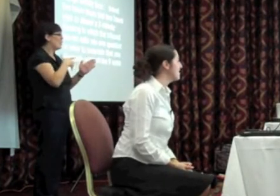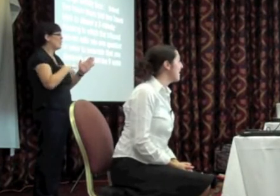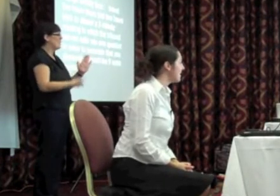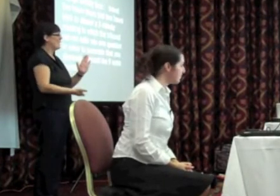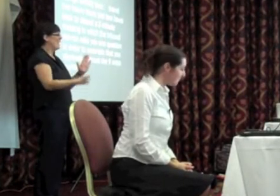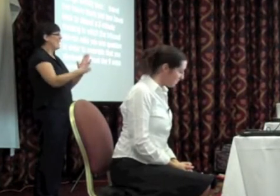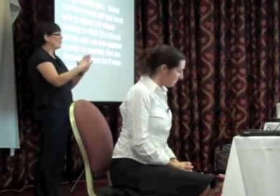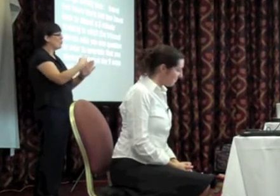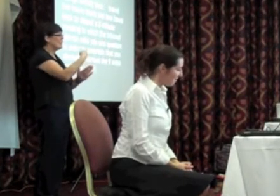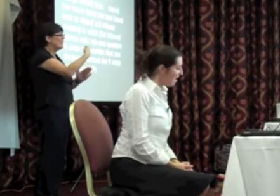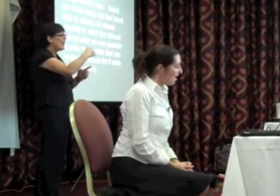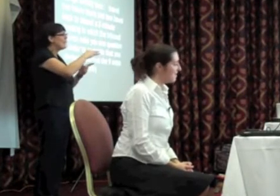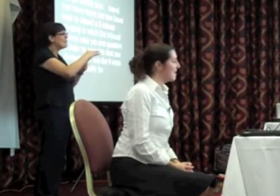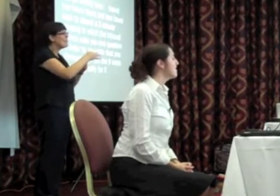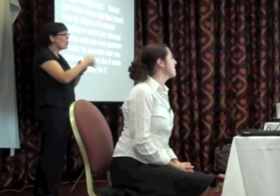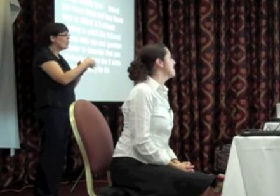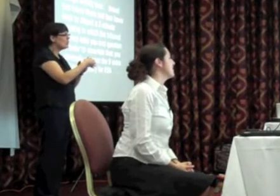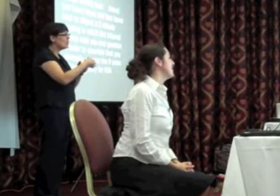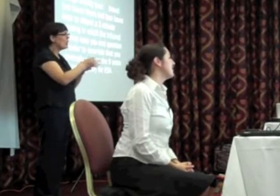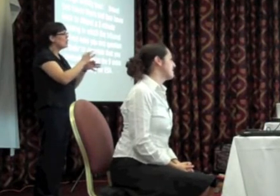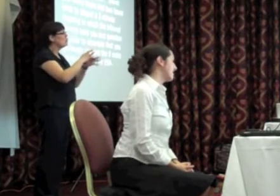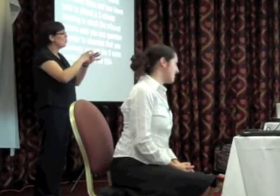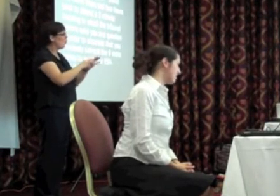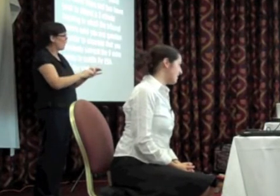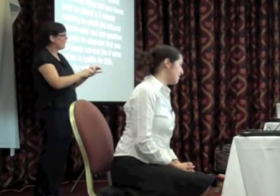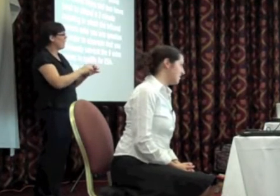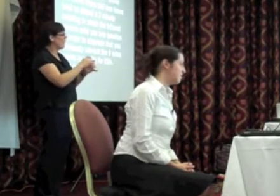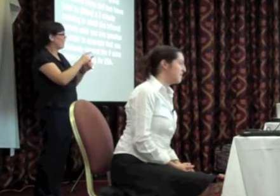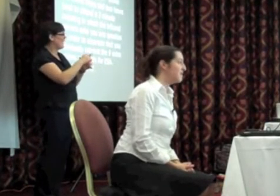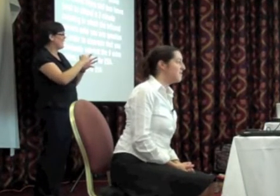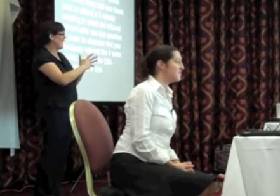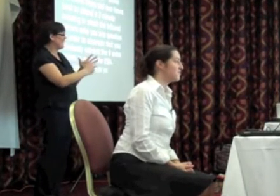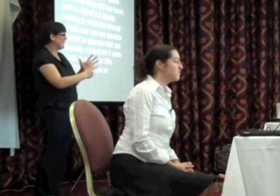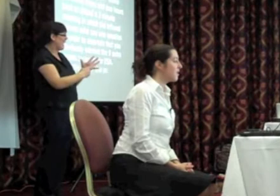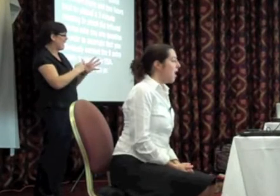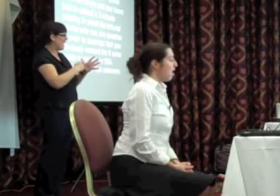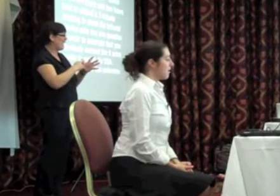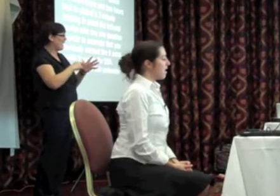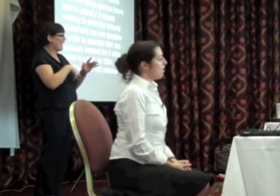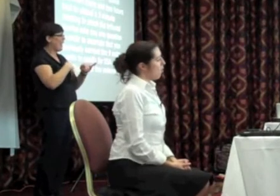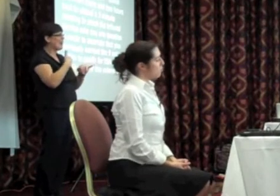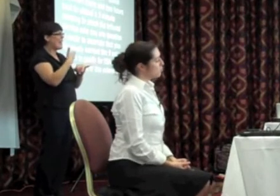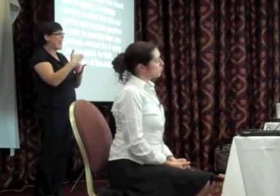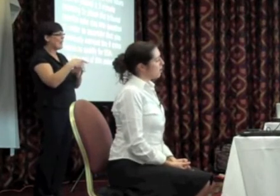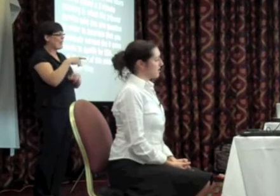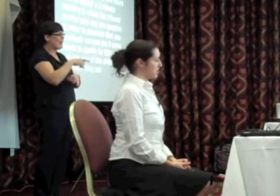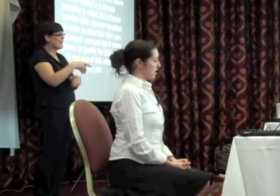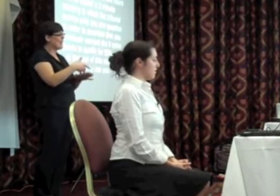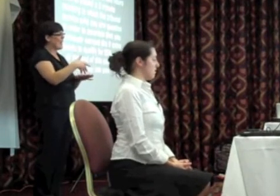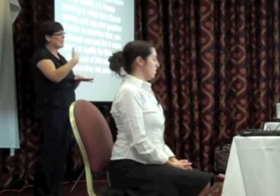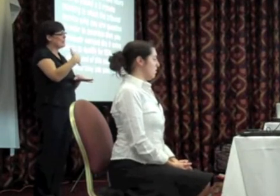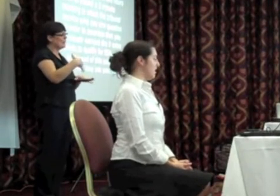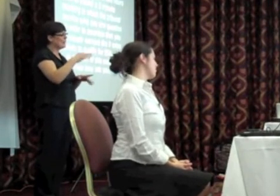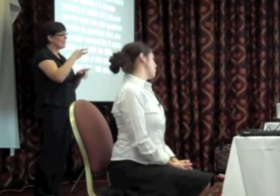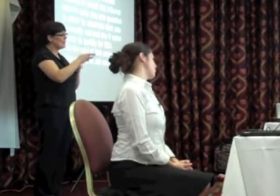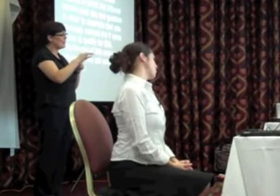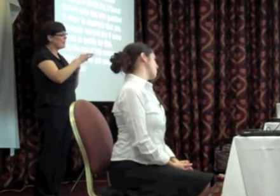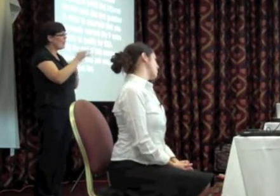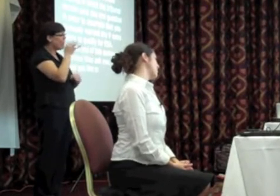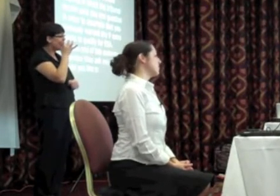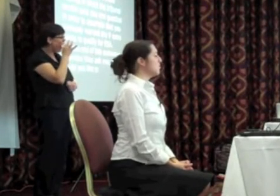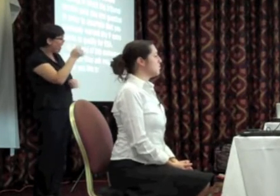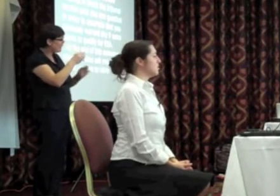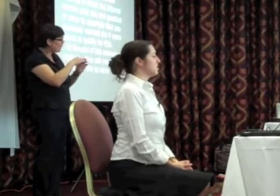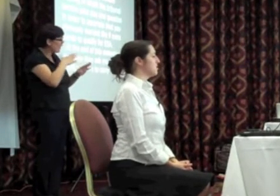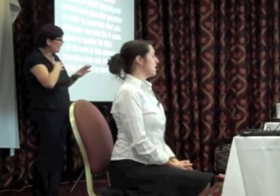for ESA. At the end of this extensive interview, they ask you, now, would you like to carry on? It's just